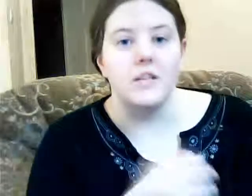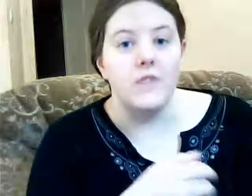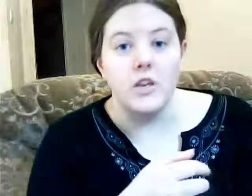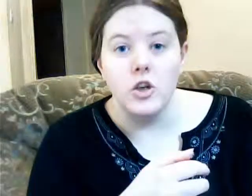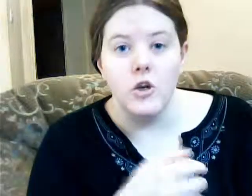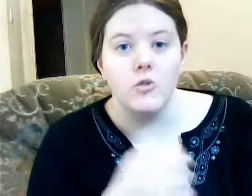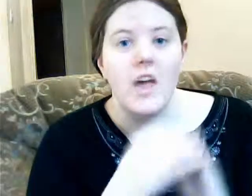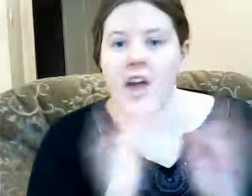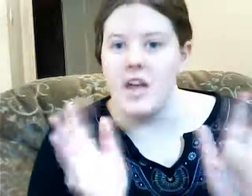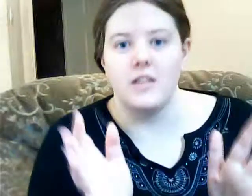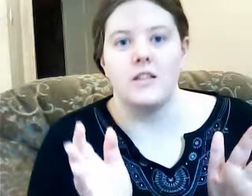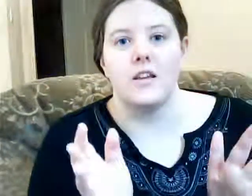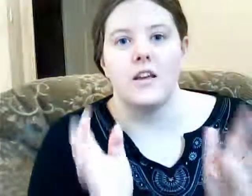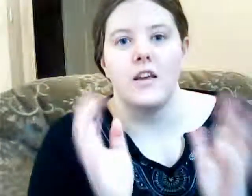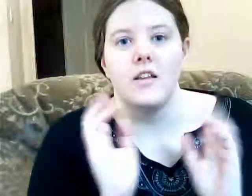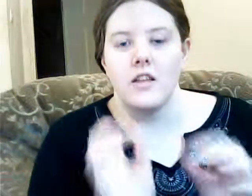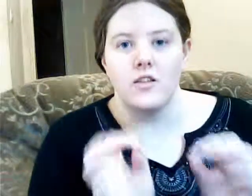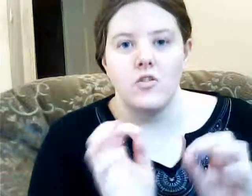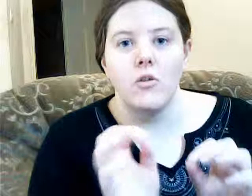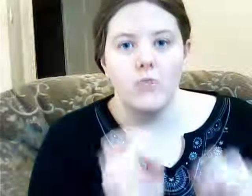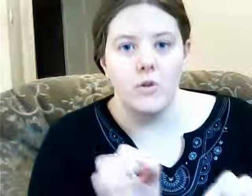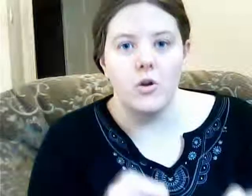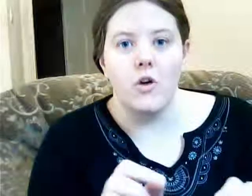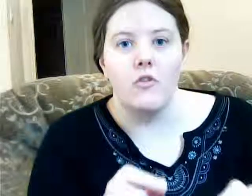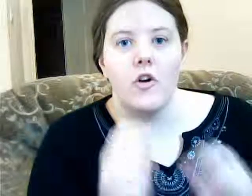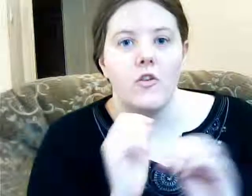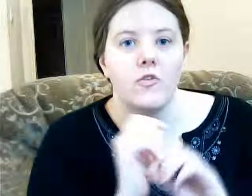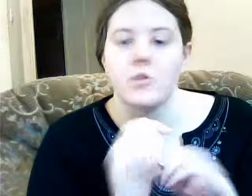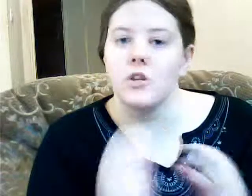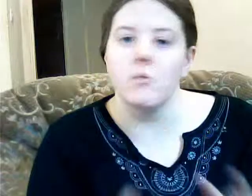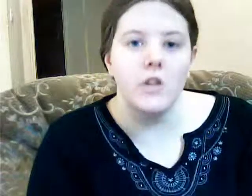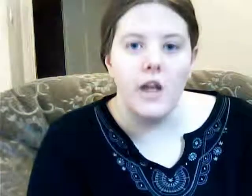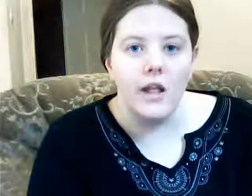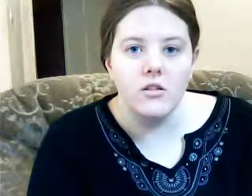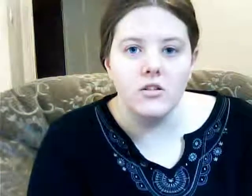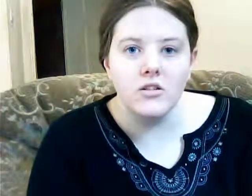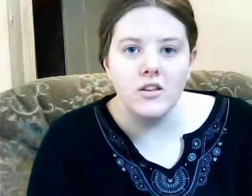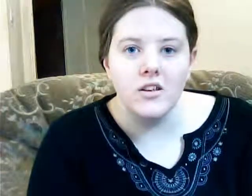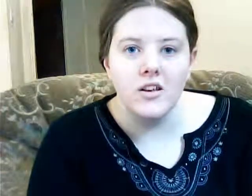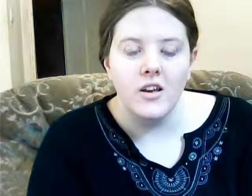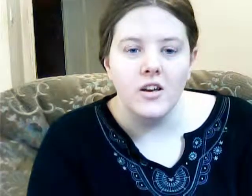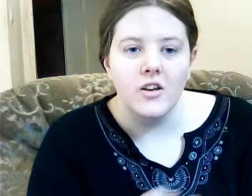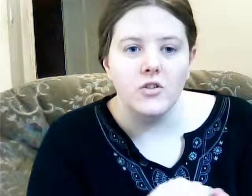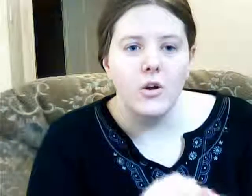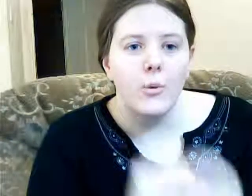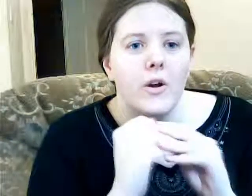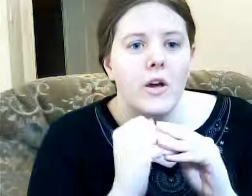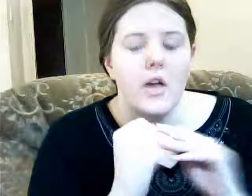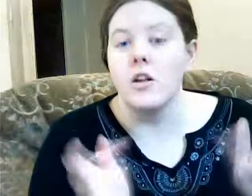shows anything that is not ripped off from something else so ignore